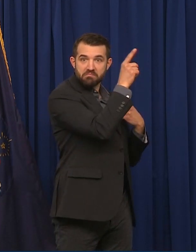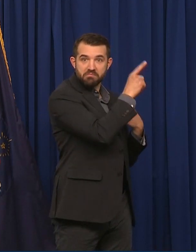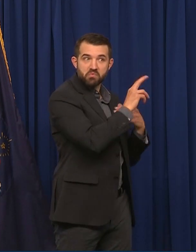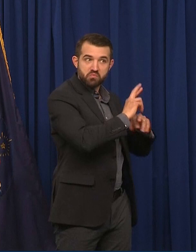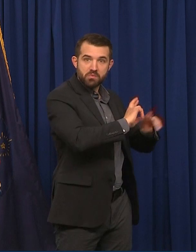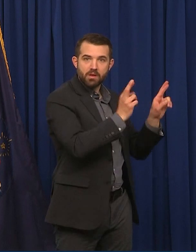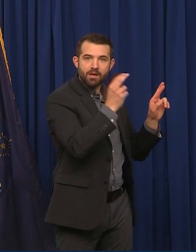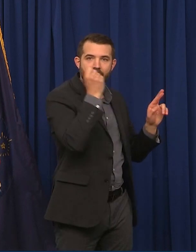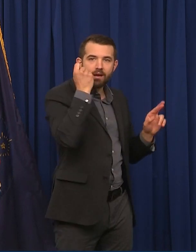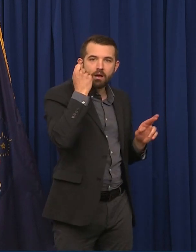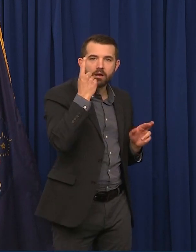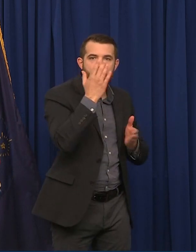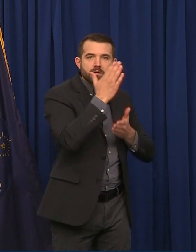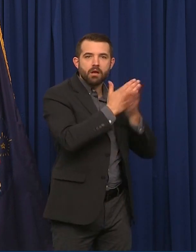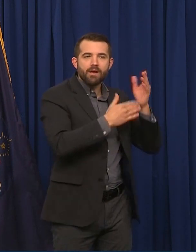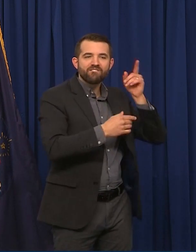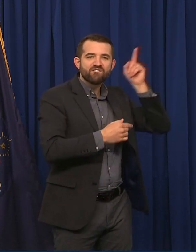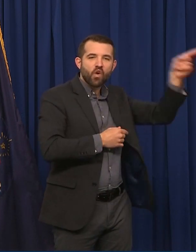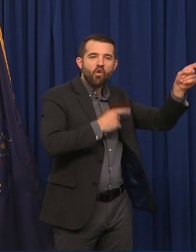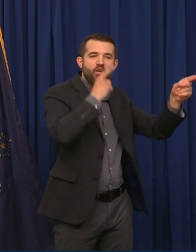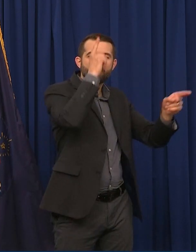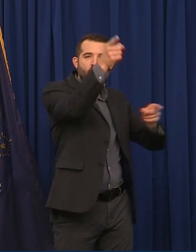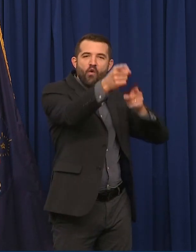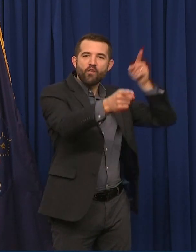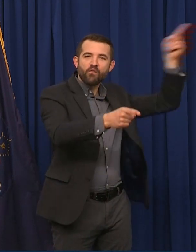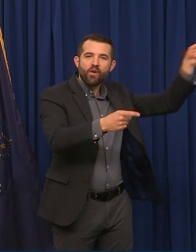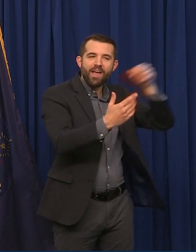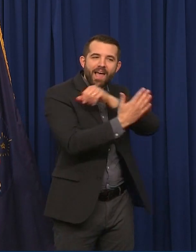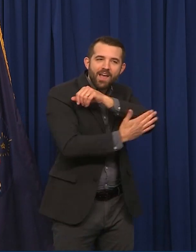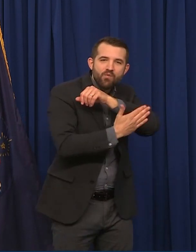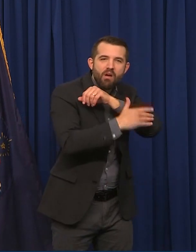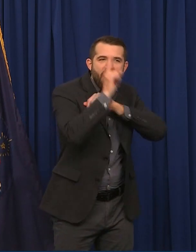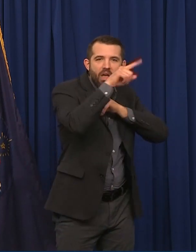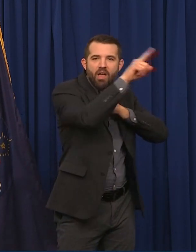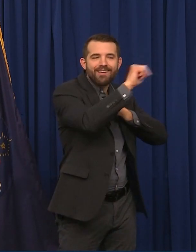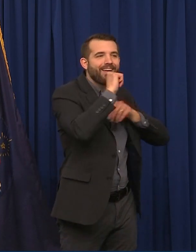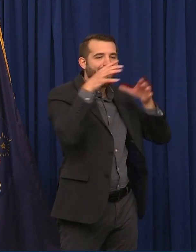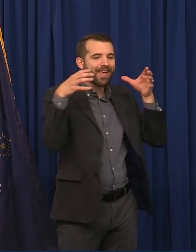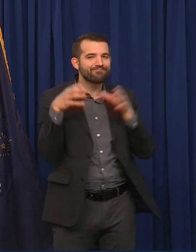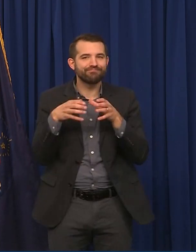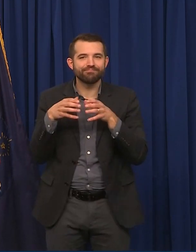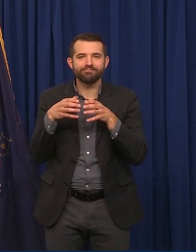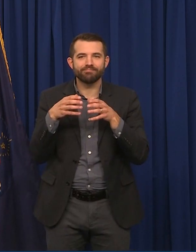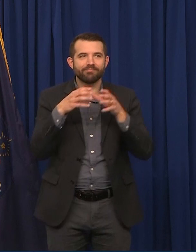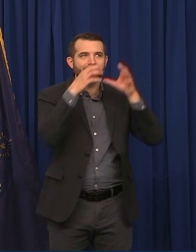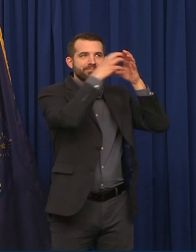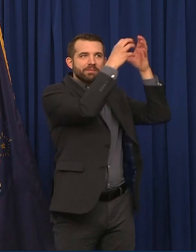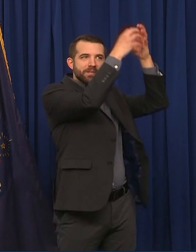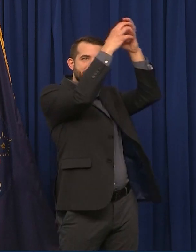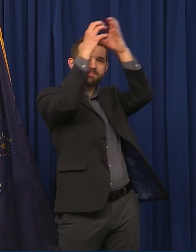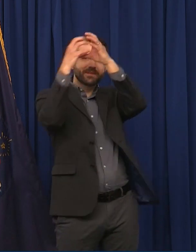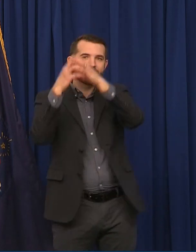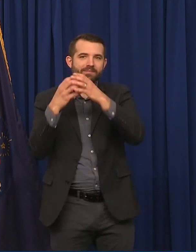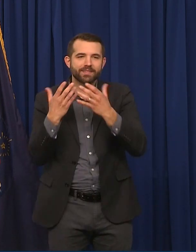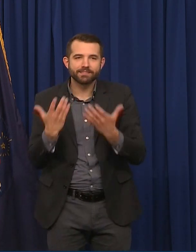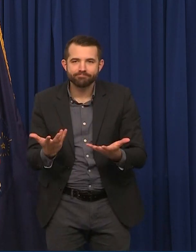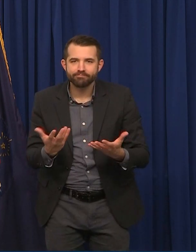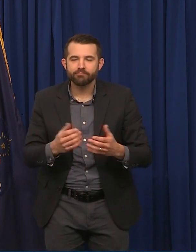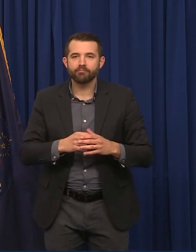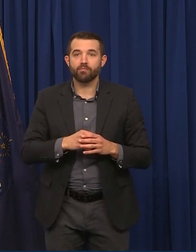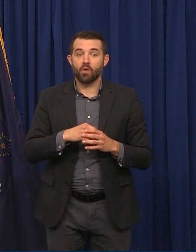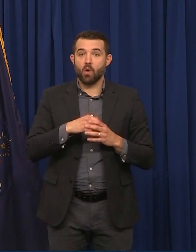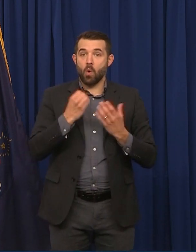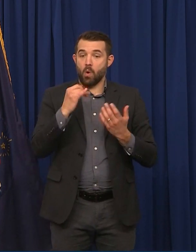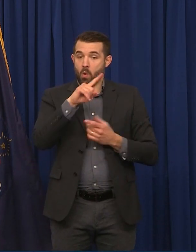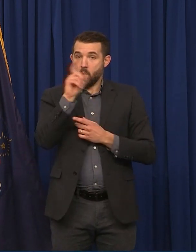this modeling is whether the better strategy is to have patients go where the ICU beds